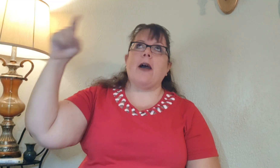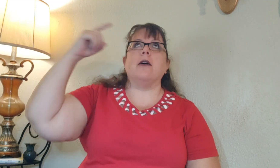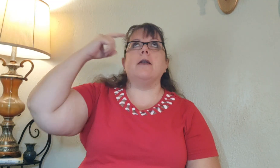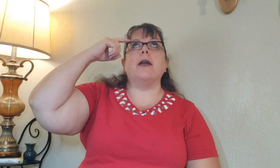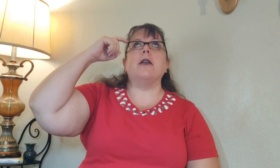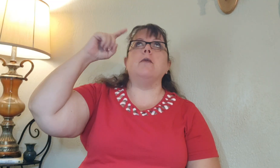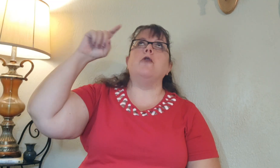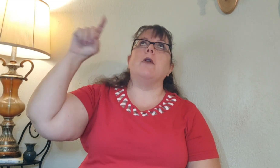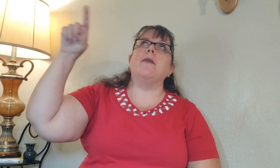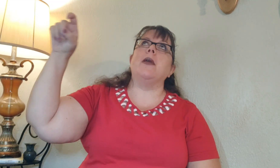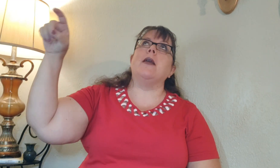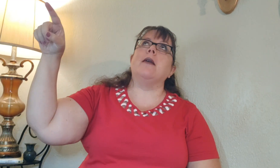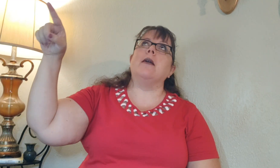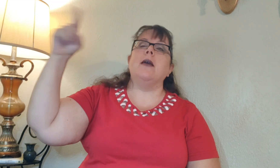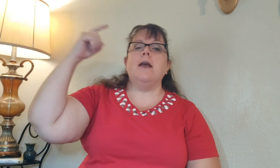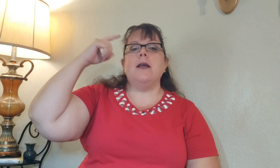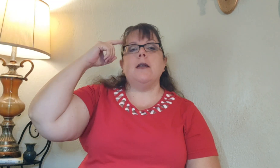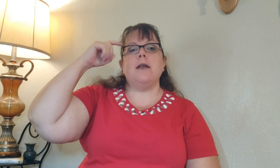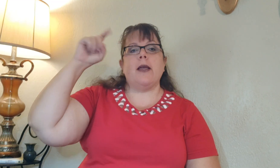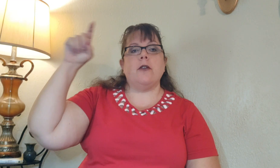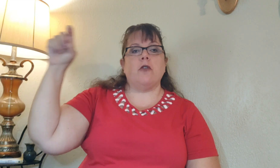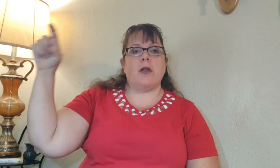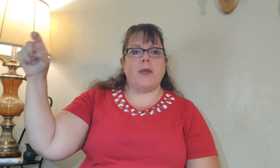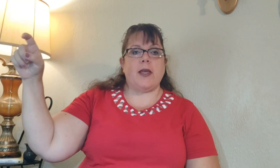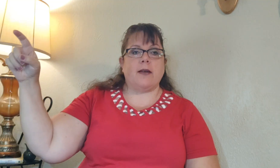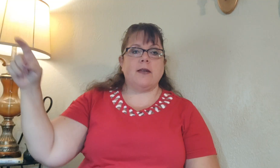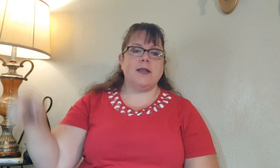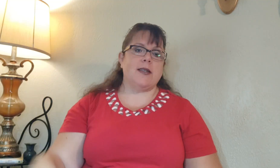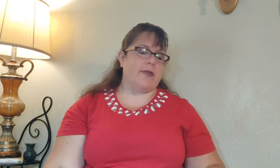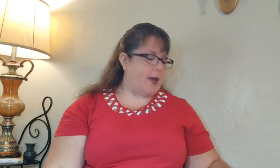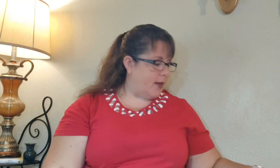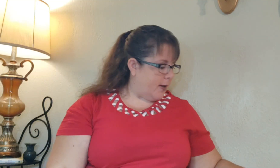out, like in dreaming, daydreaming, stuff like that.